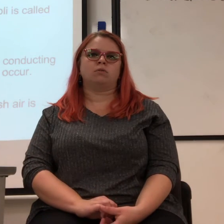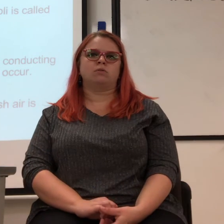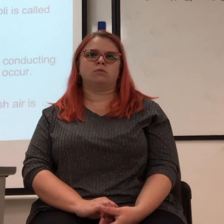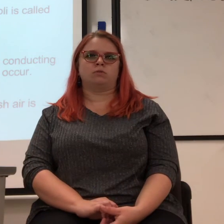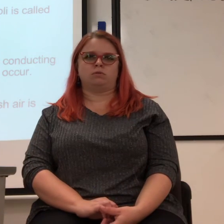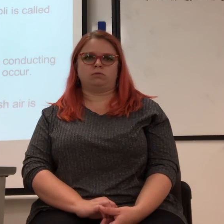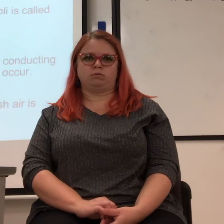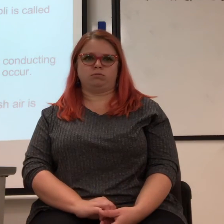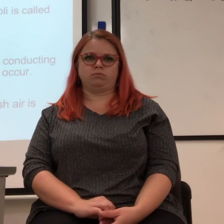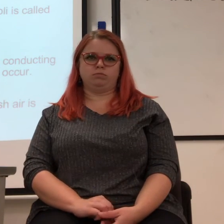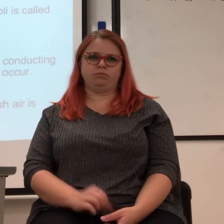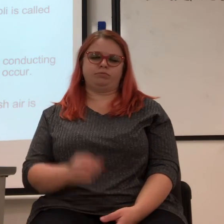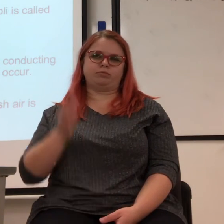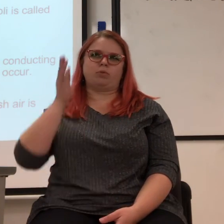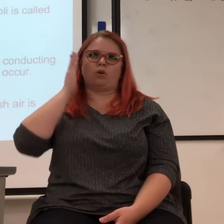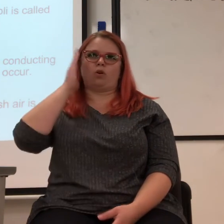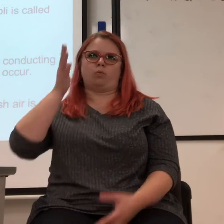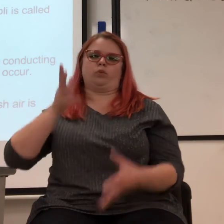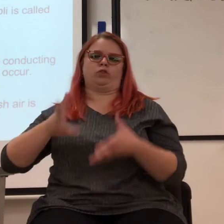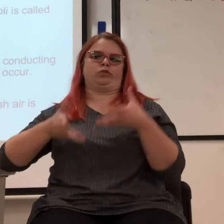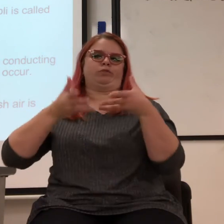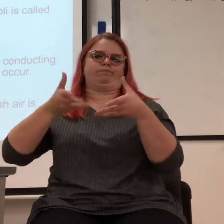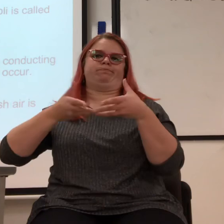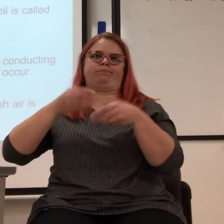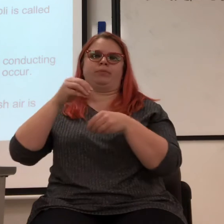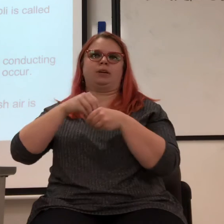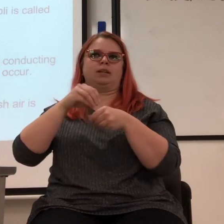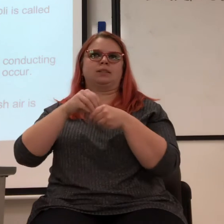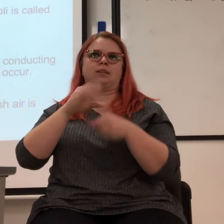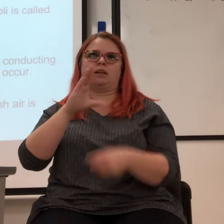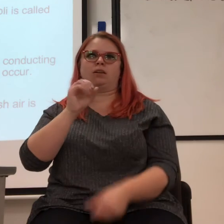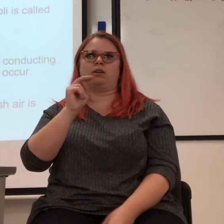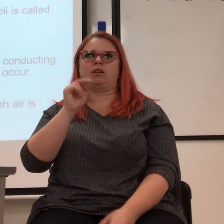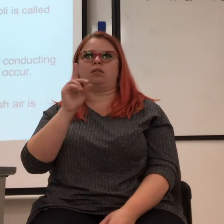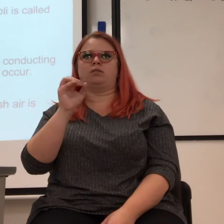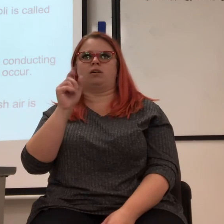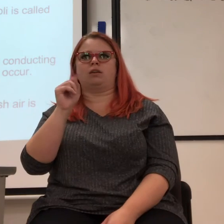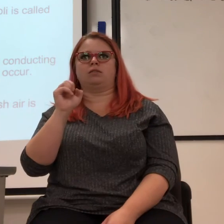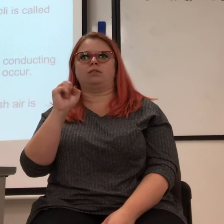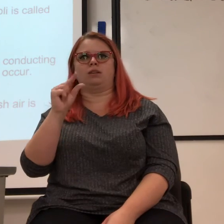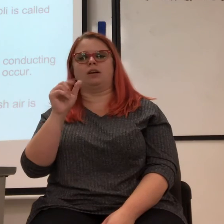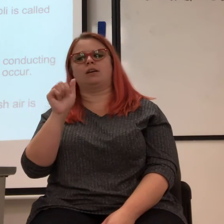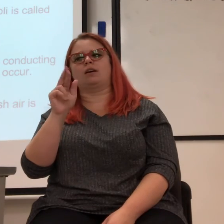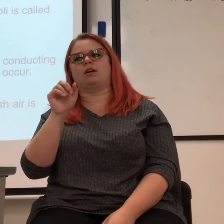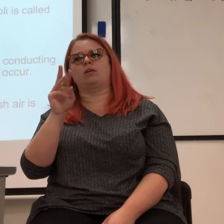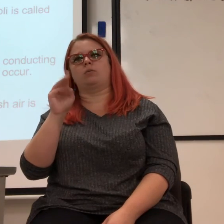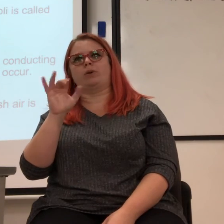It's just going to sit in the conducting airways. It's not available for gas exchange.